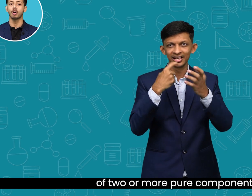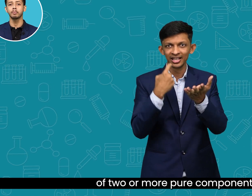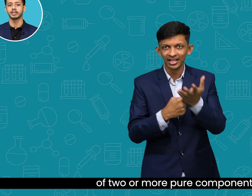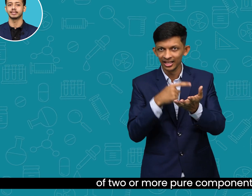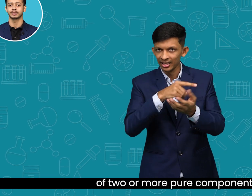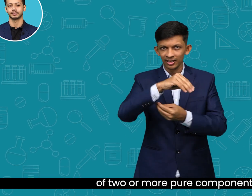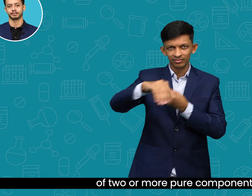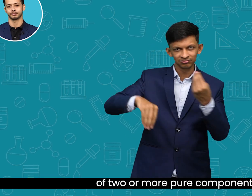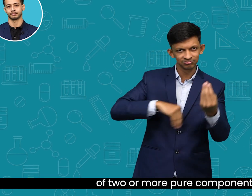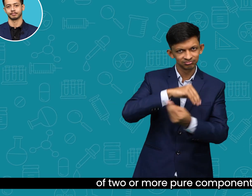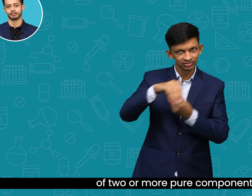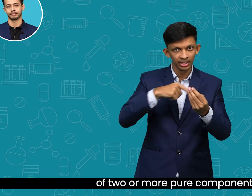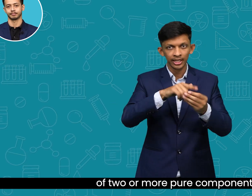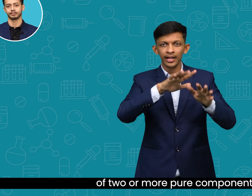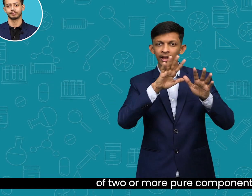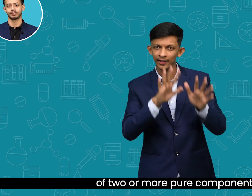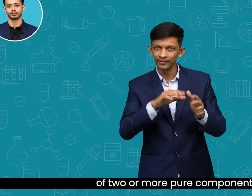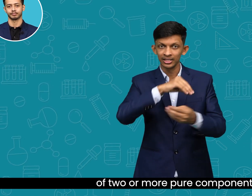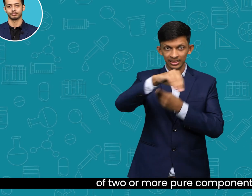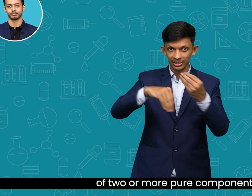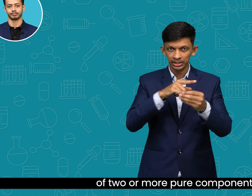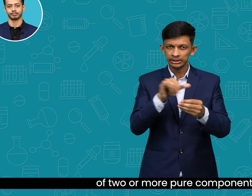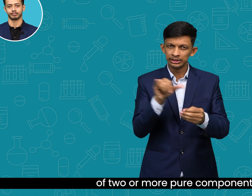pure components.